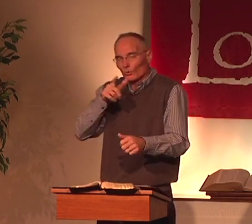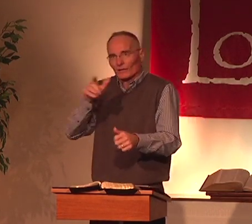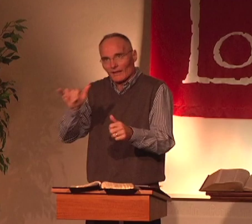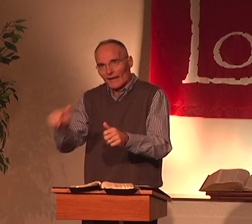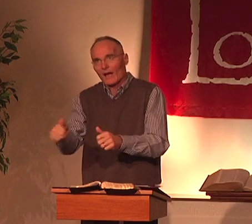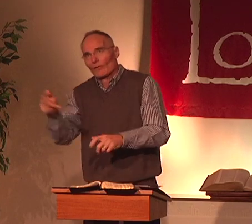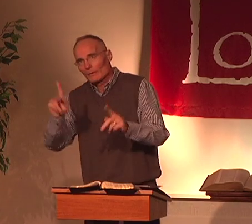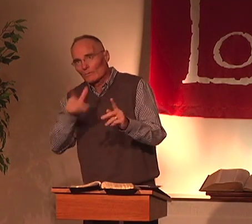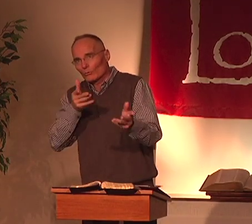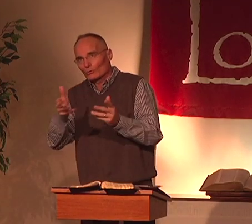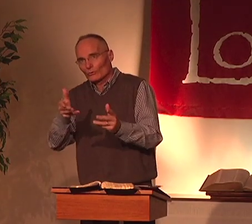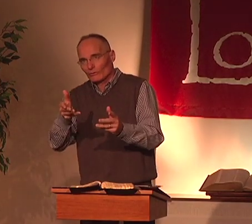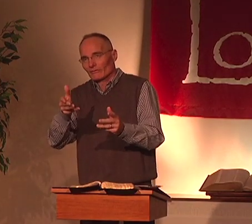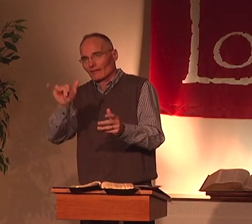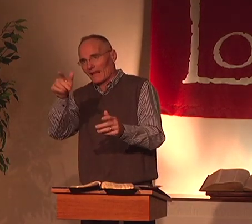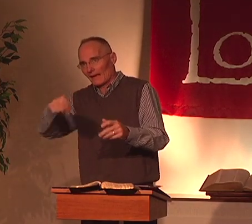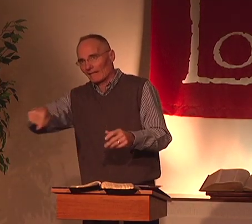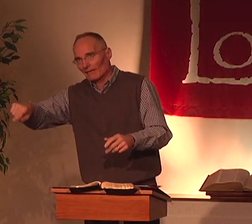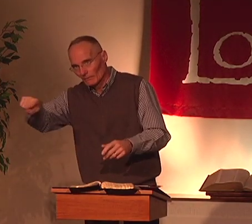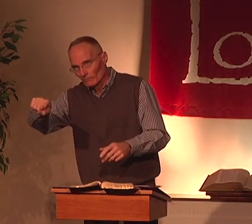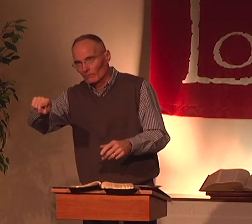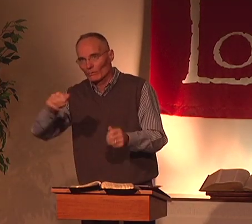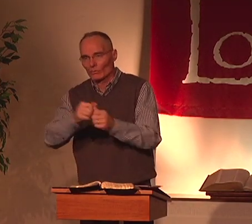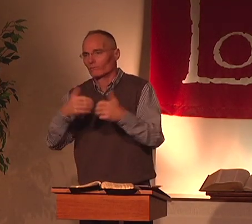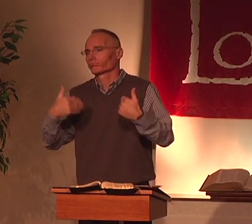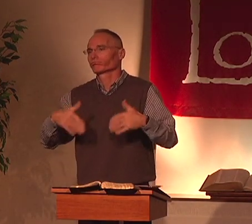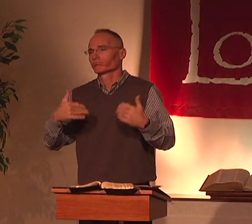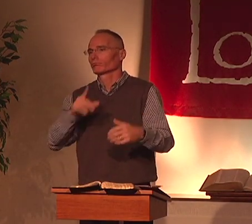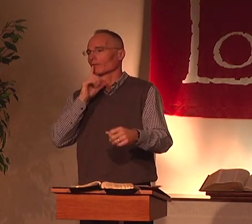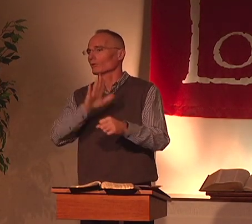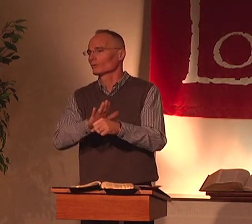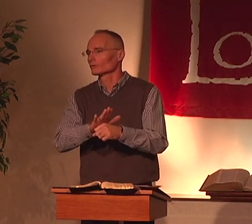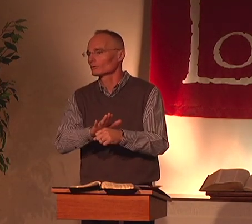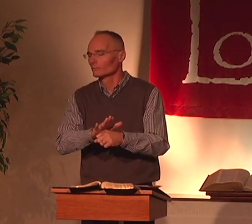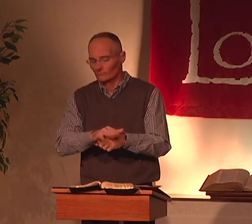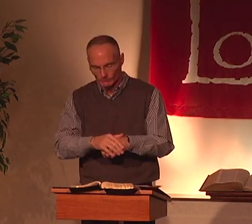serve With such Devotion